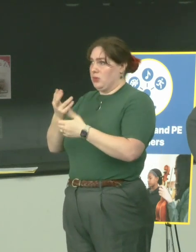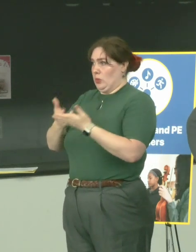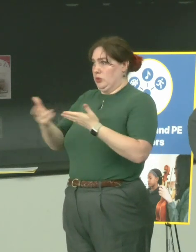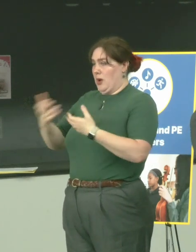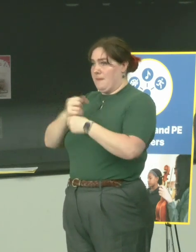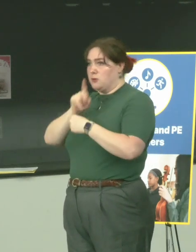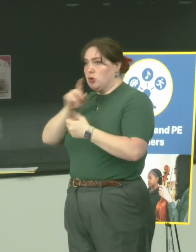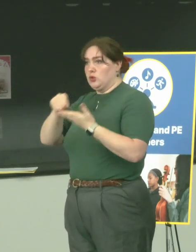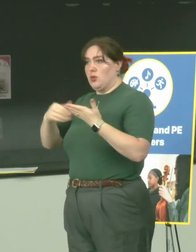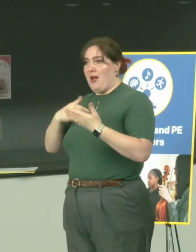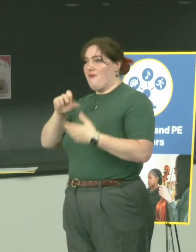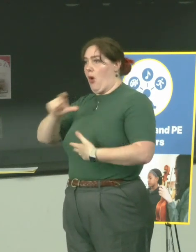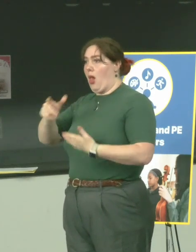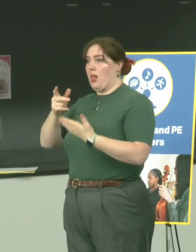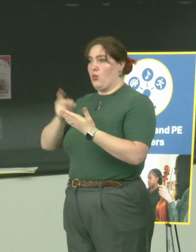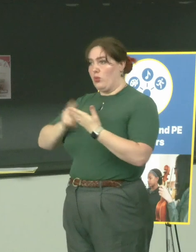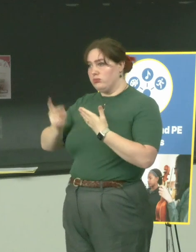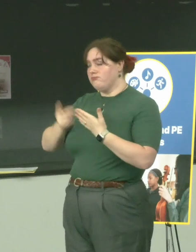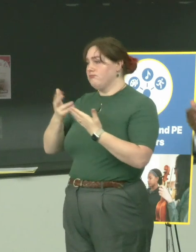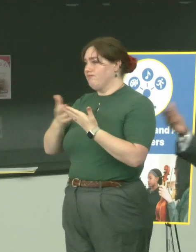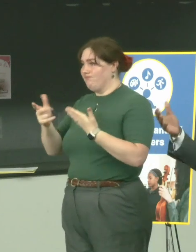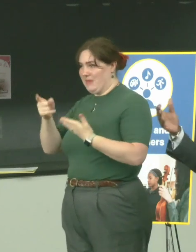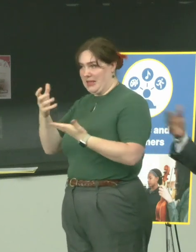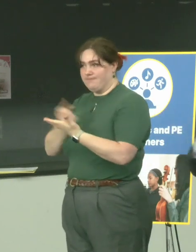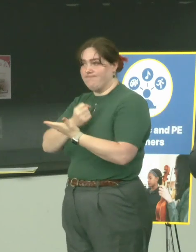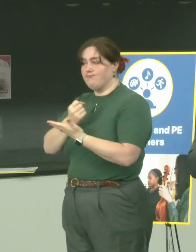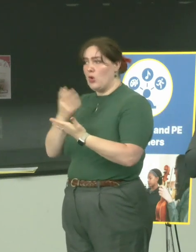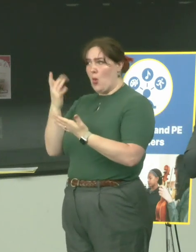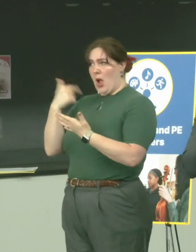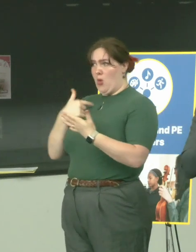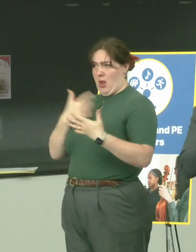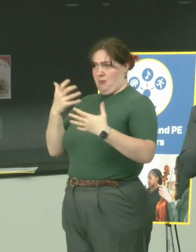programs they deserve. So why consolidation?